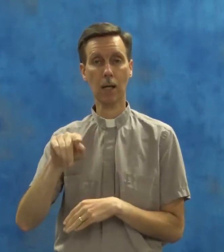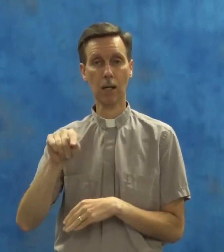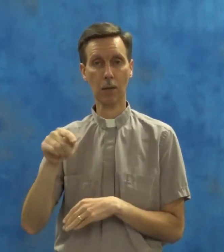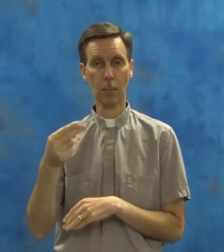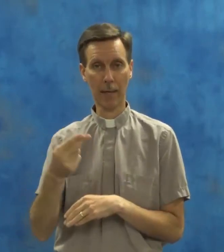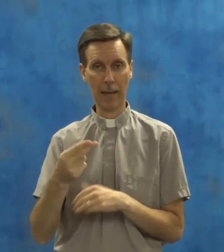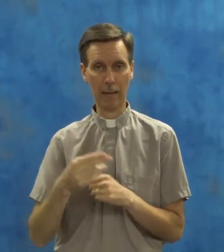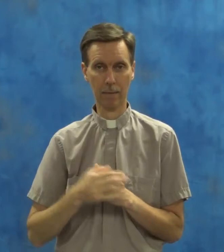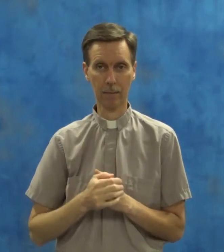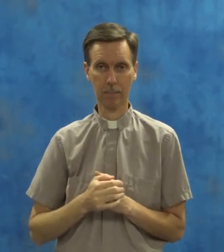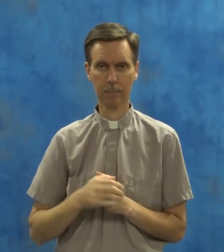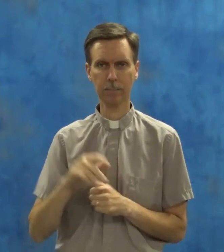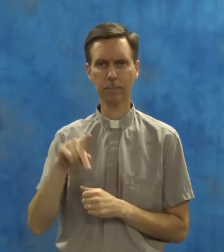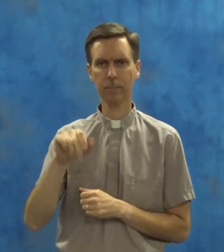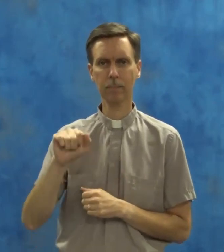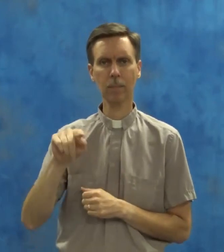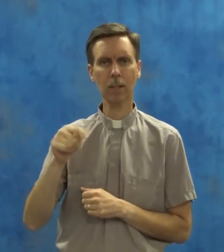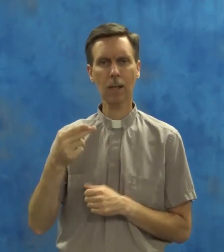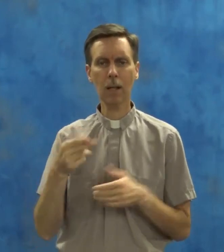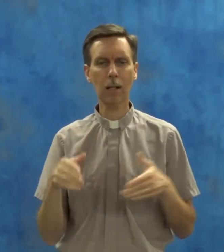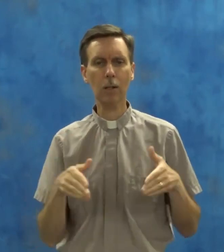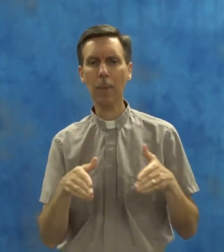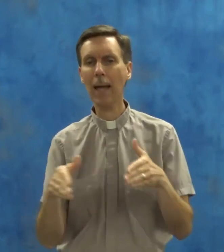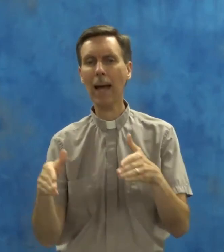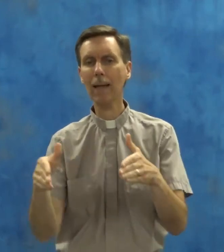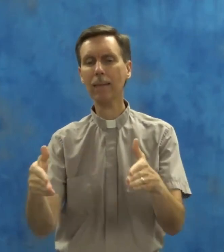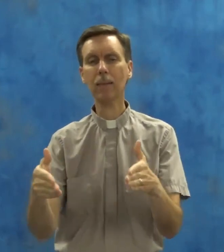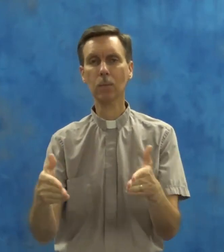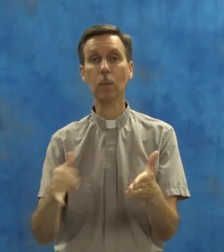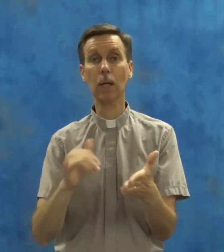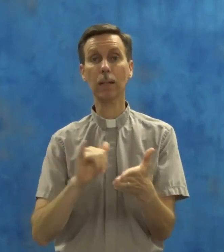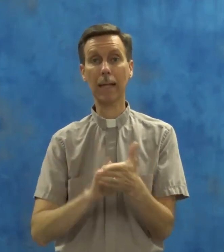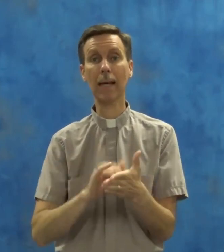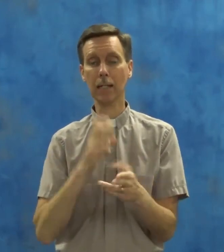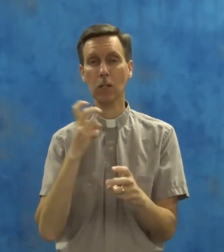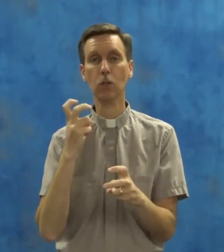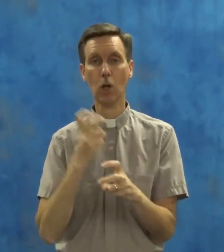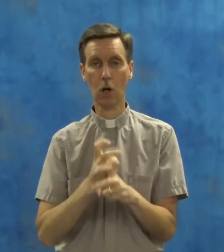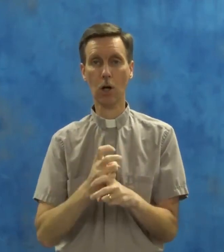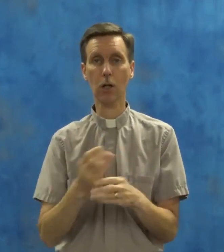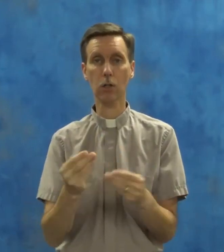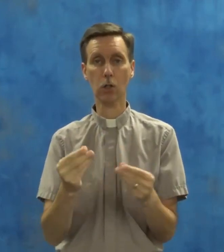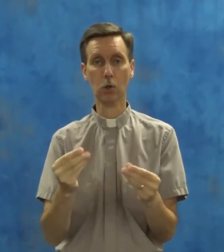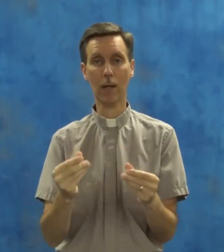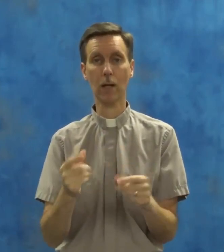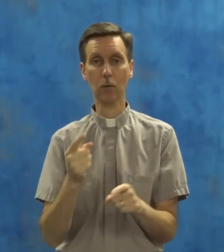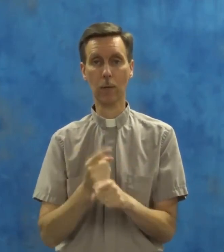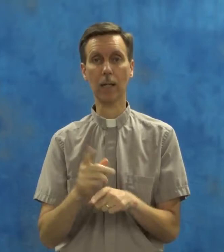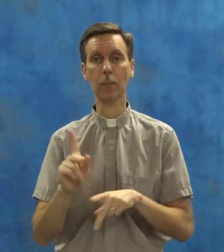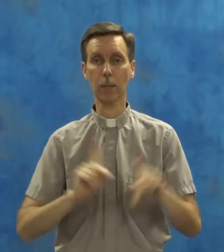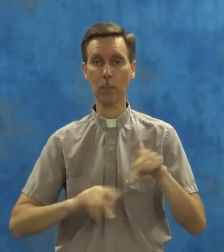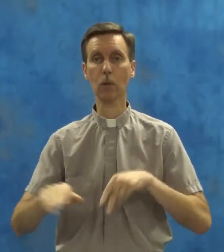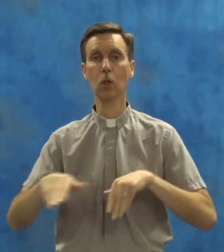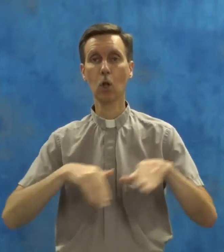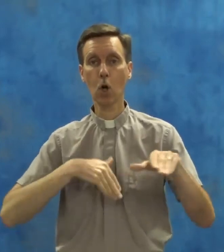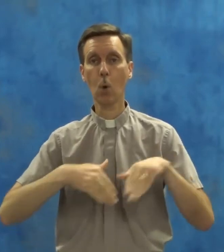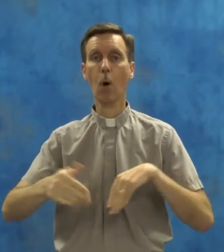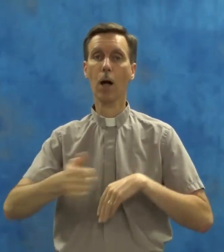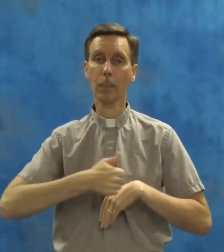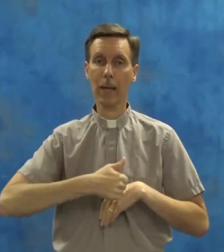the path. The path, well, that is hard ground, right? People walk back